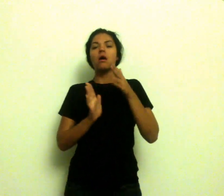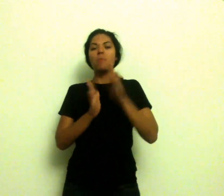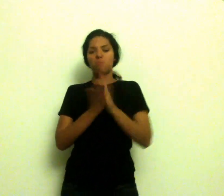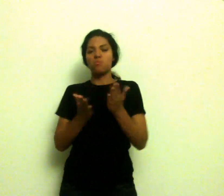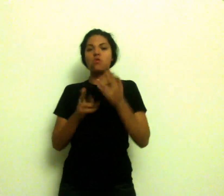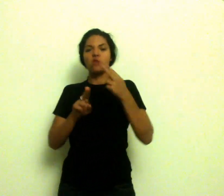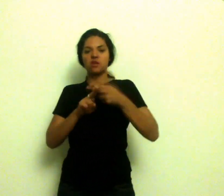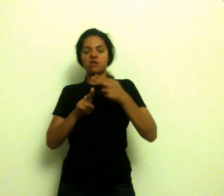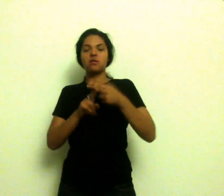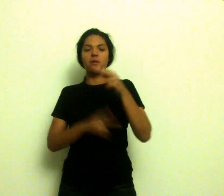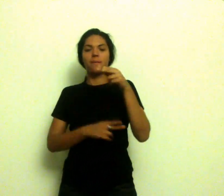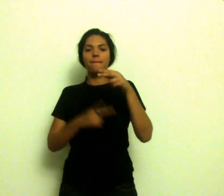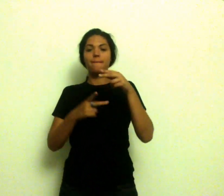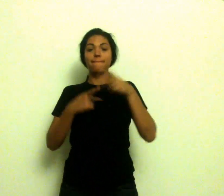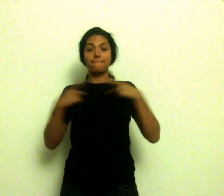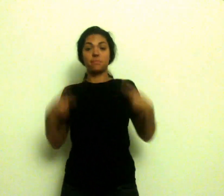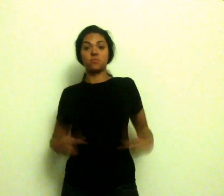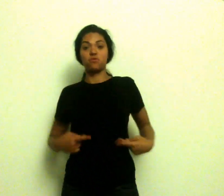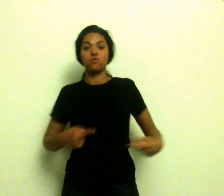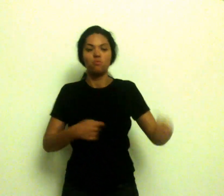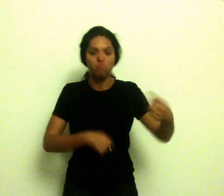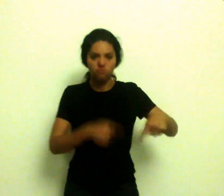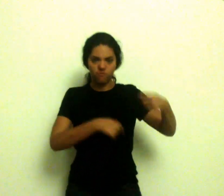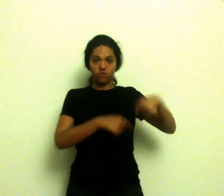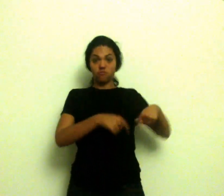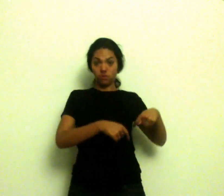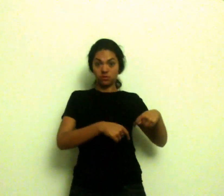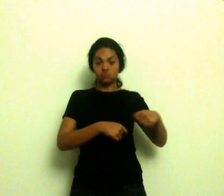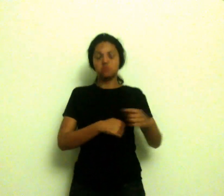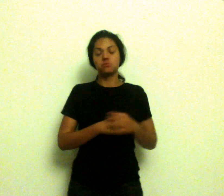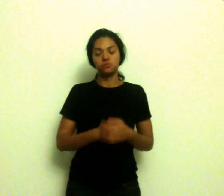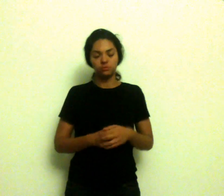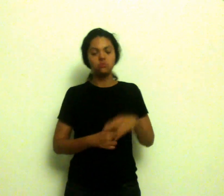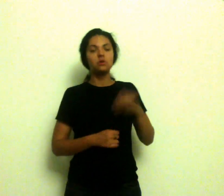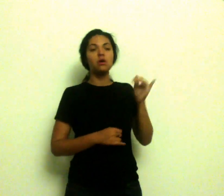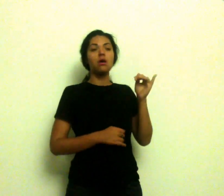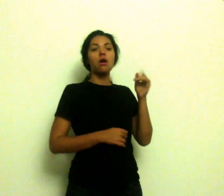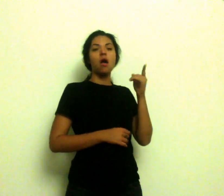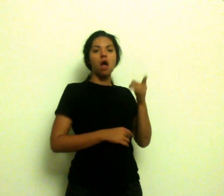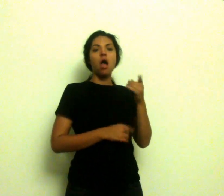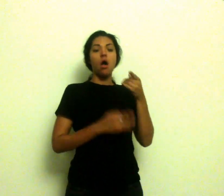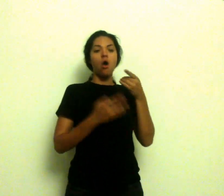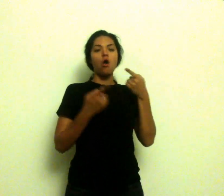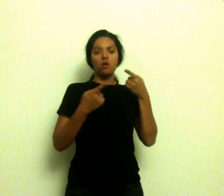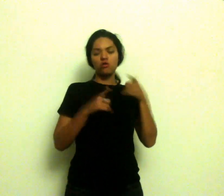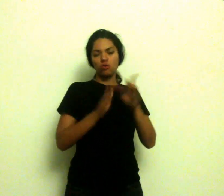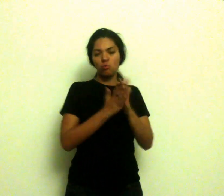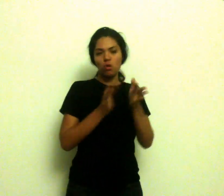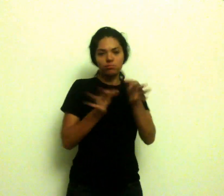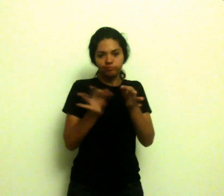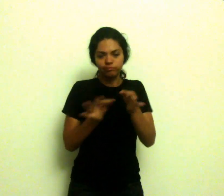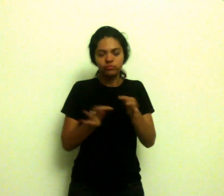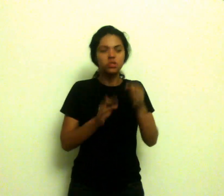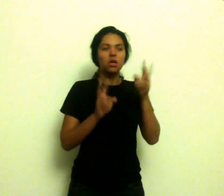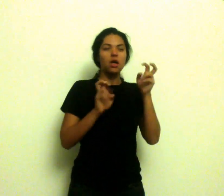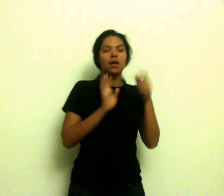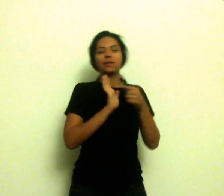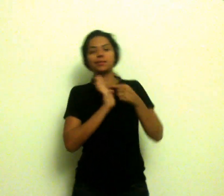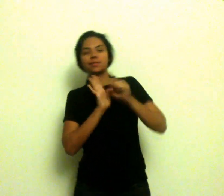one, A Pilgrim's Regress, he is going through the philosophical challenges he faced as a young man. At some points